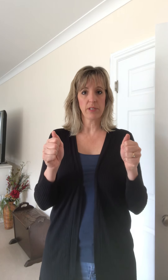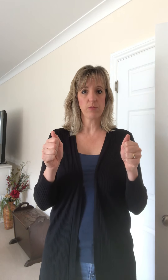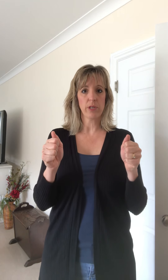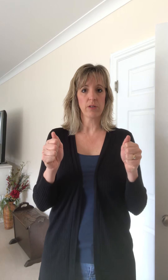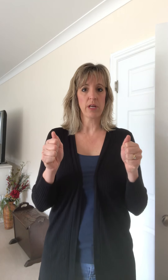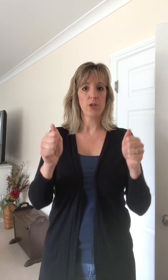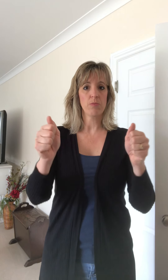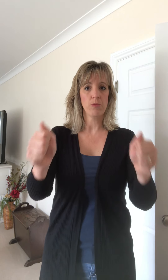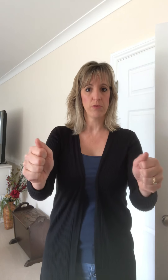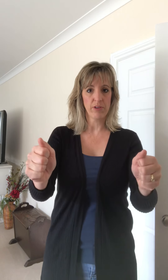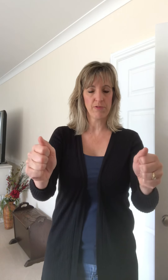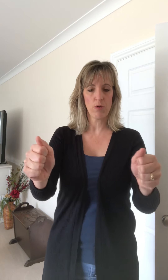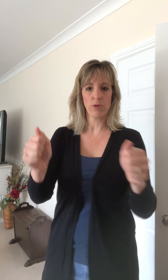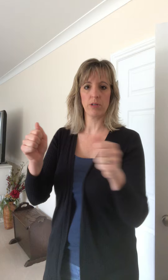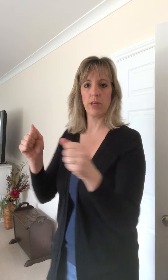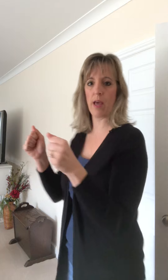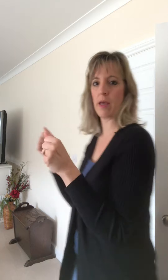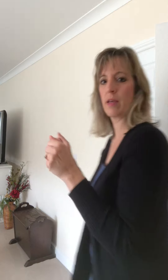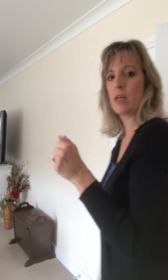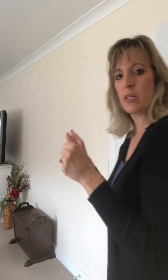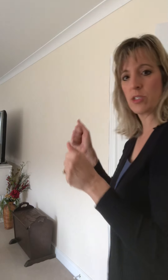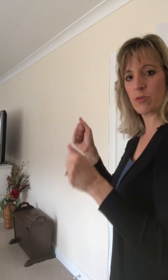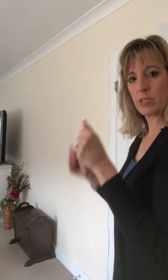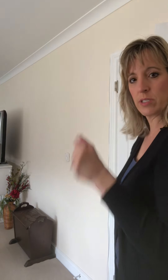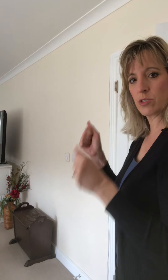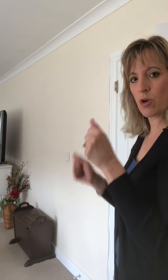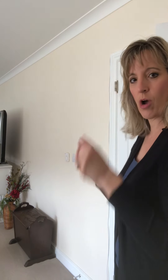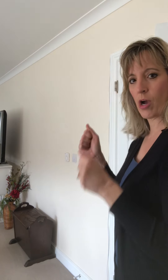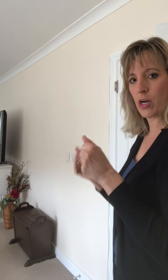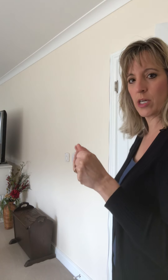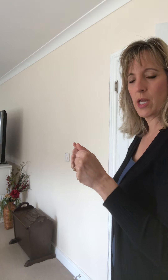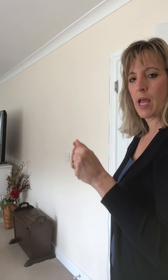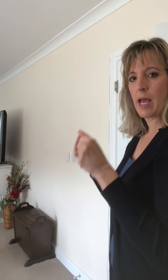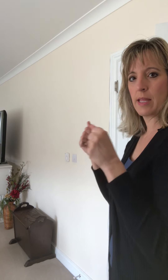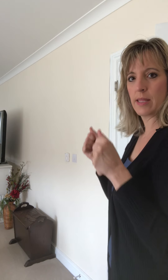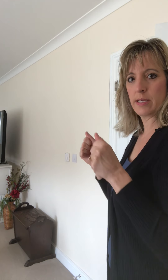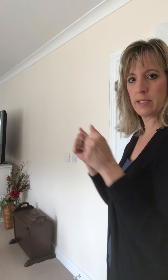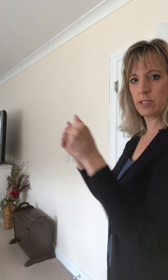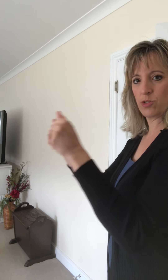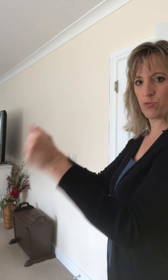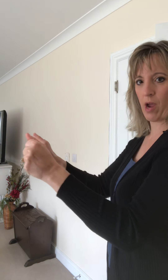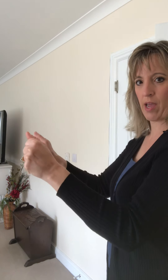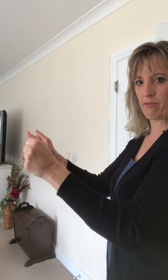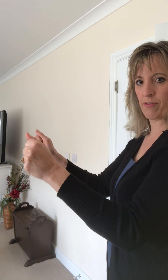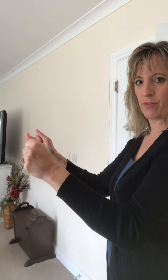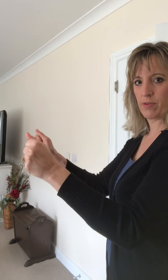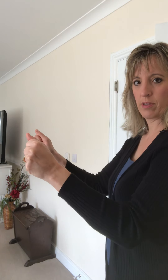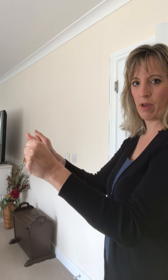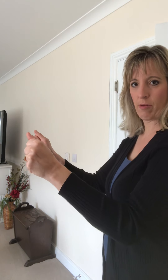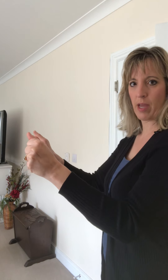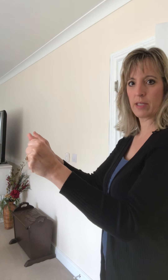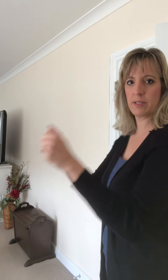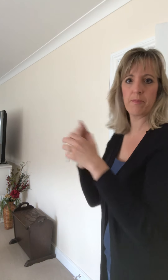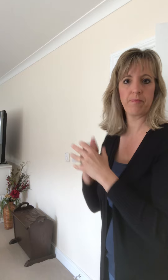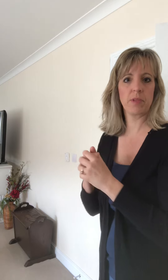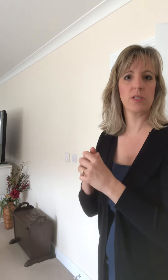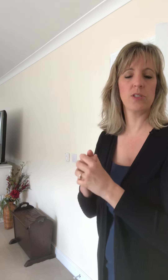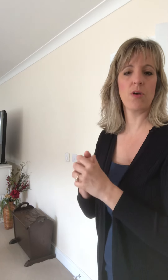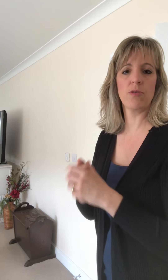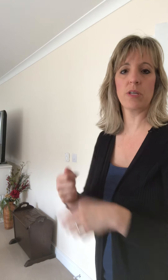steering wheel and you move it forward, okay? So this is car and this is drive, all right? So you could